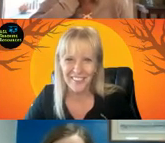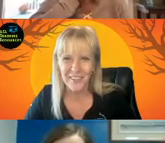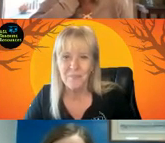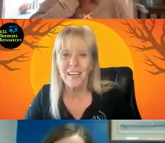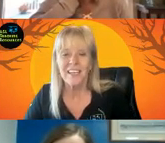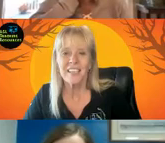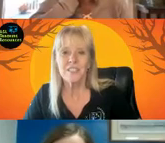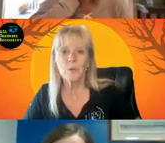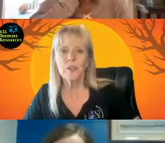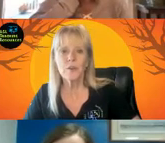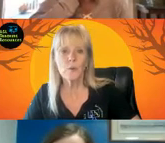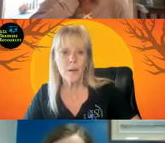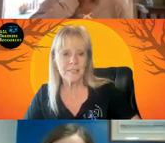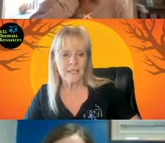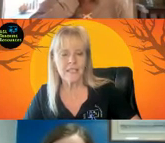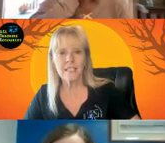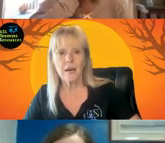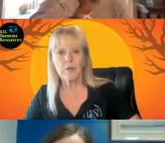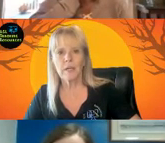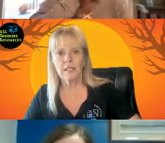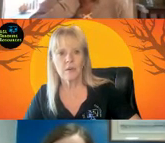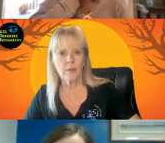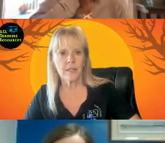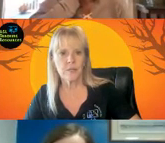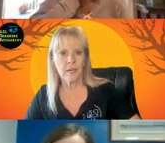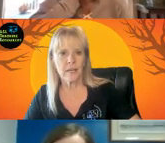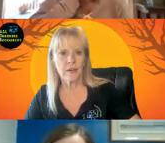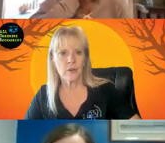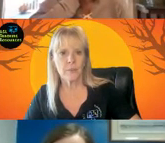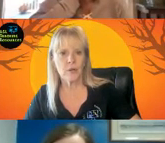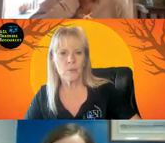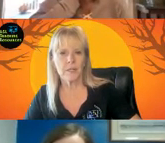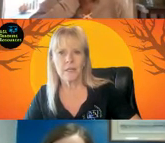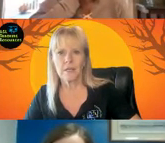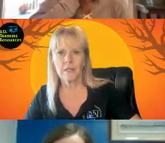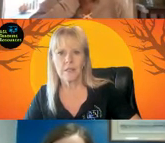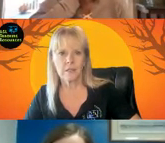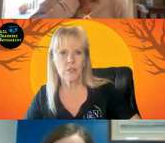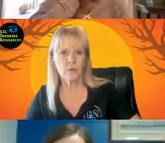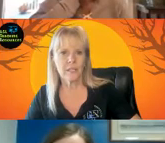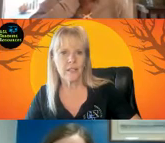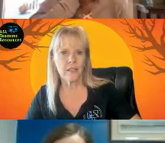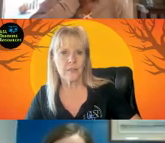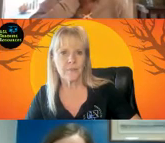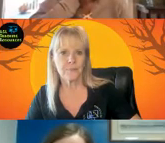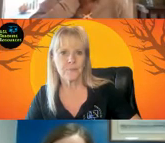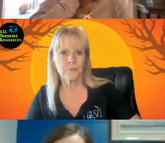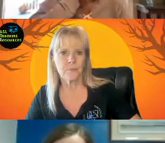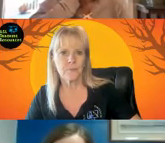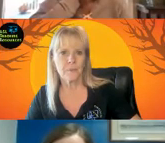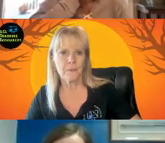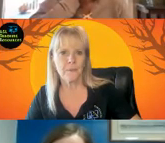you everywhere. So when you're on the website, anytime you can click on this right here. I'm going to open it in a new link here,